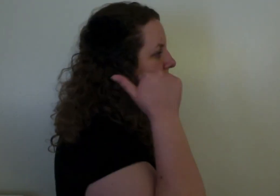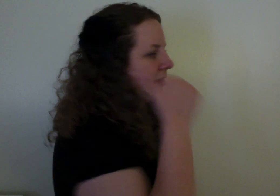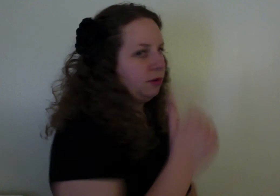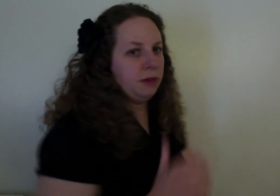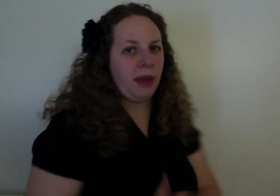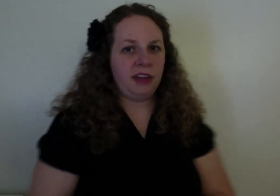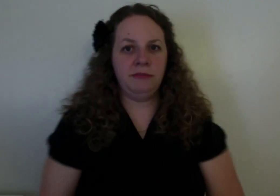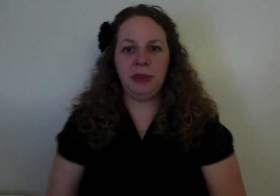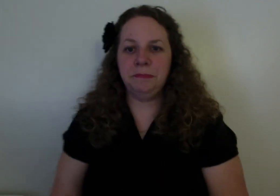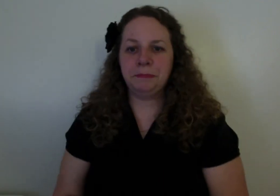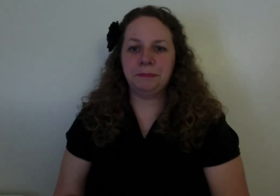or in back of me.